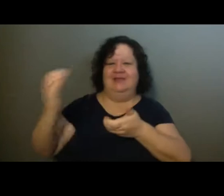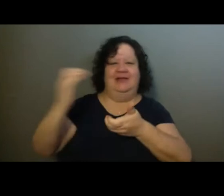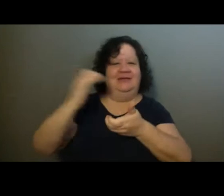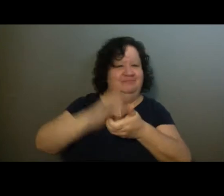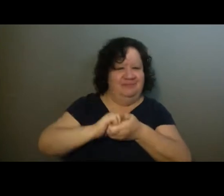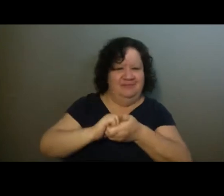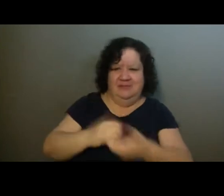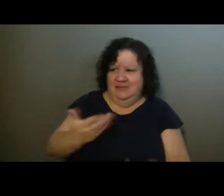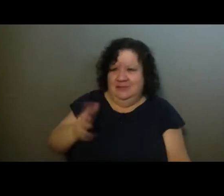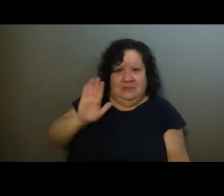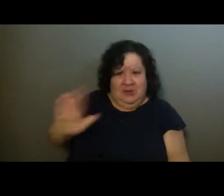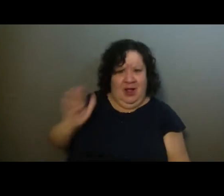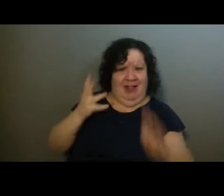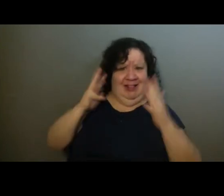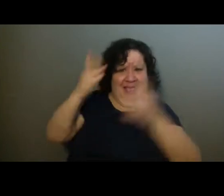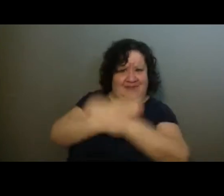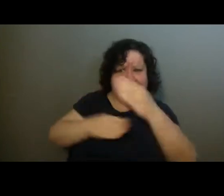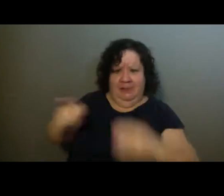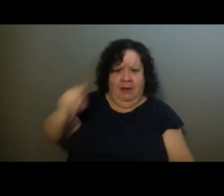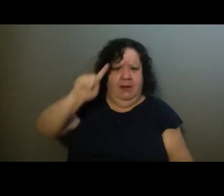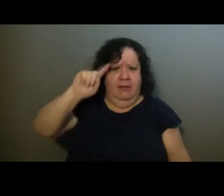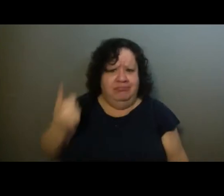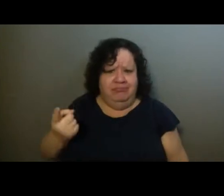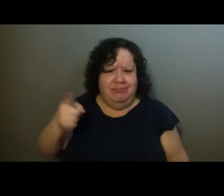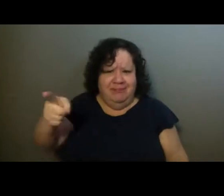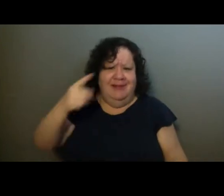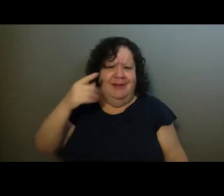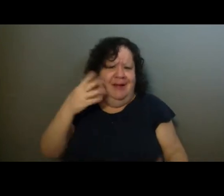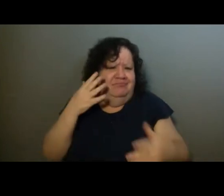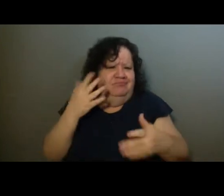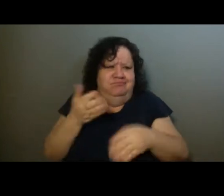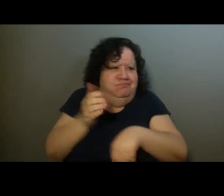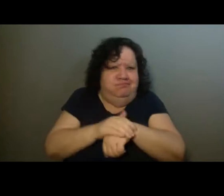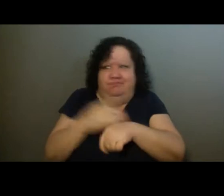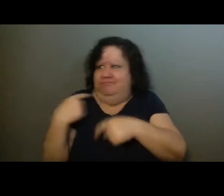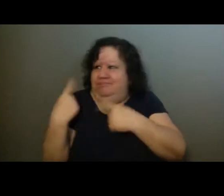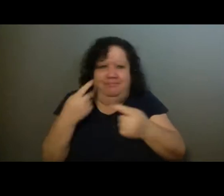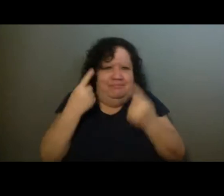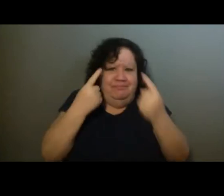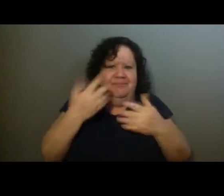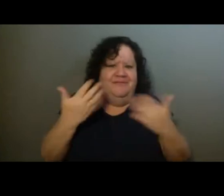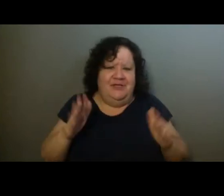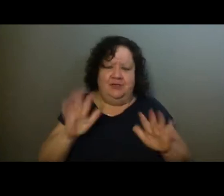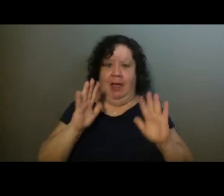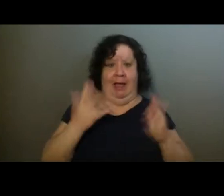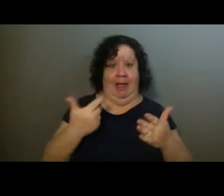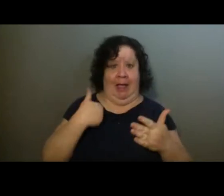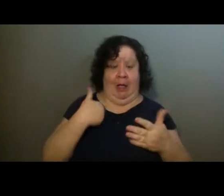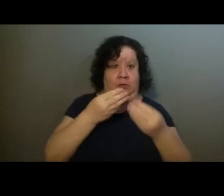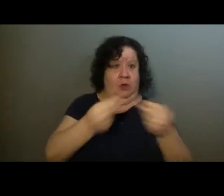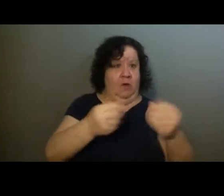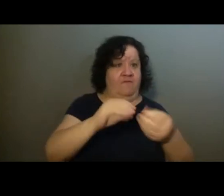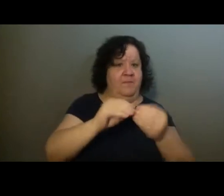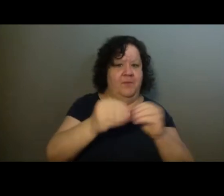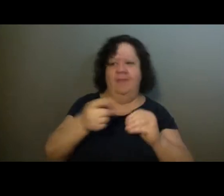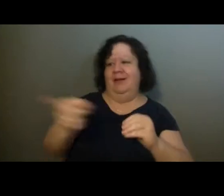to the DRR community at large. I thank you very much for your attention and looking forward for a very fruitful discussion. Thank you.